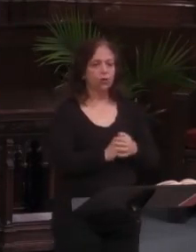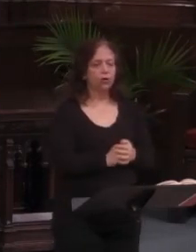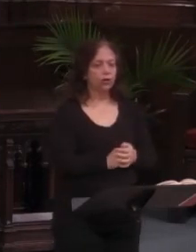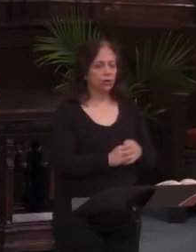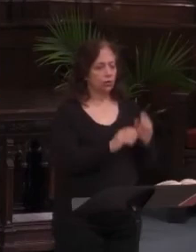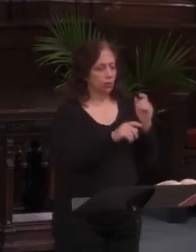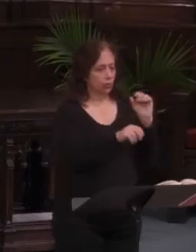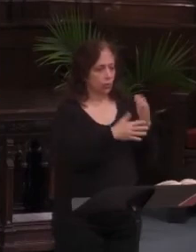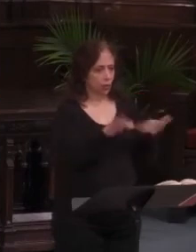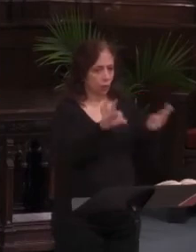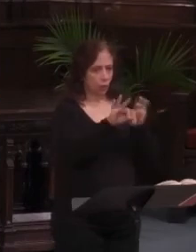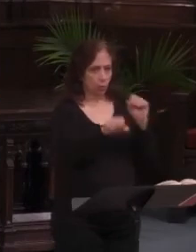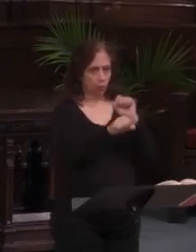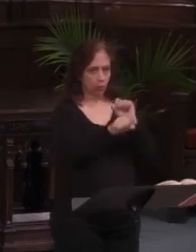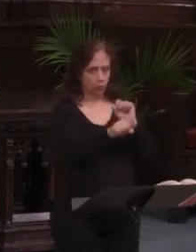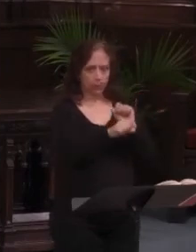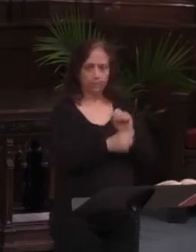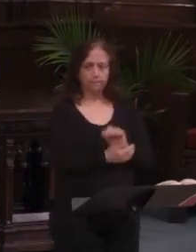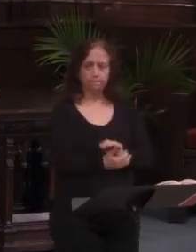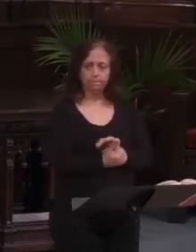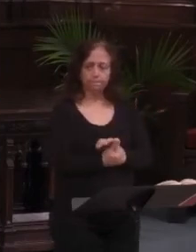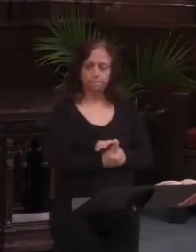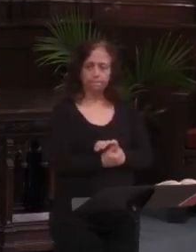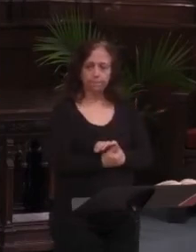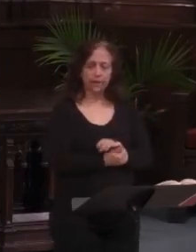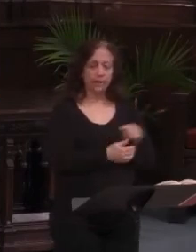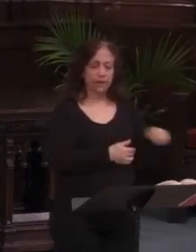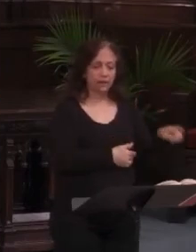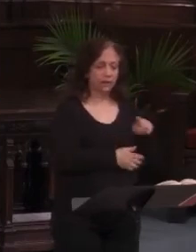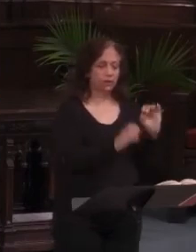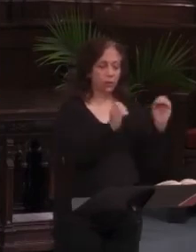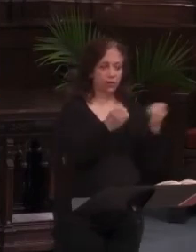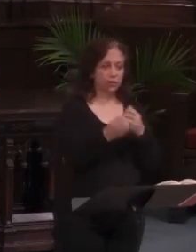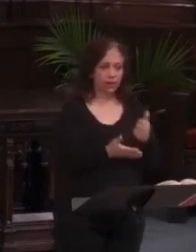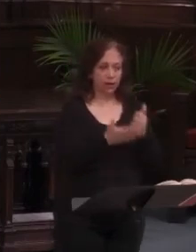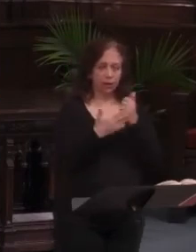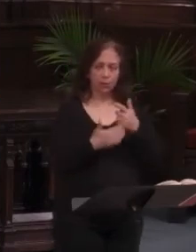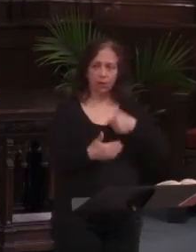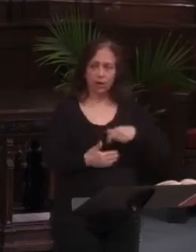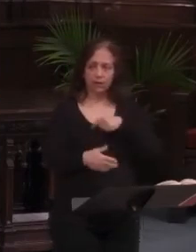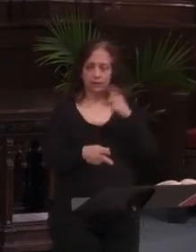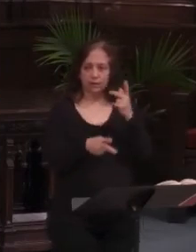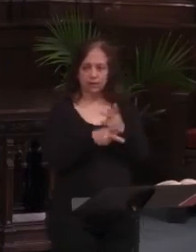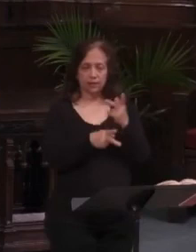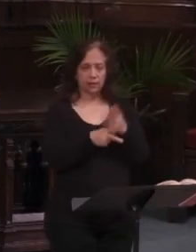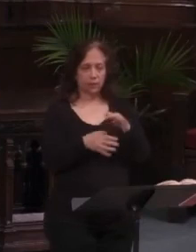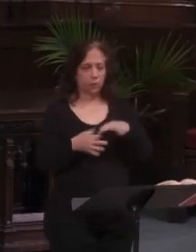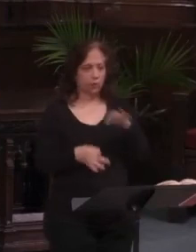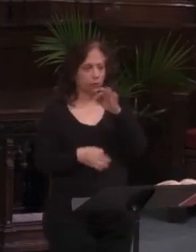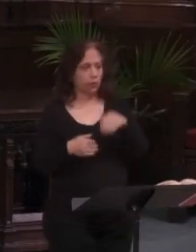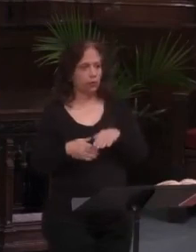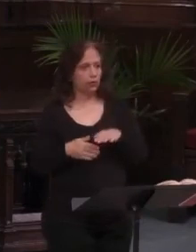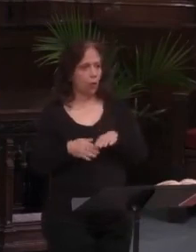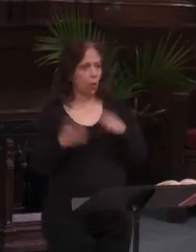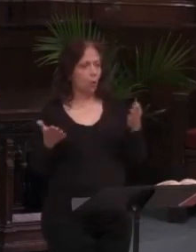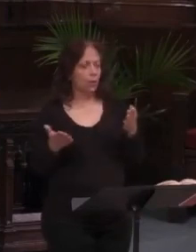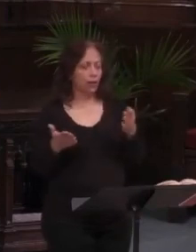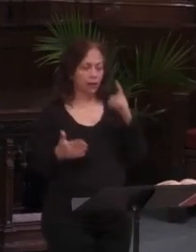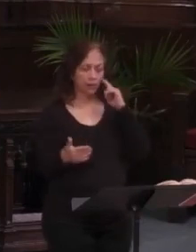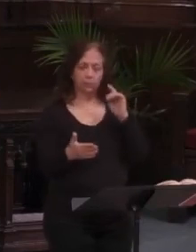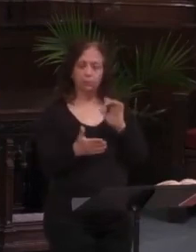important work that they are doing. These organizations help us keep open spirits, inviting us